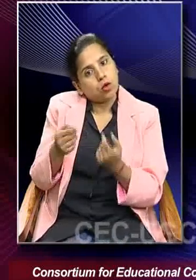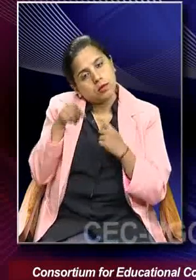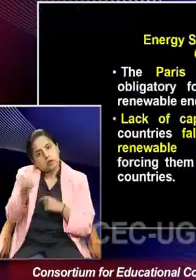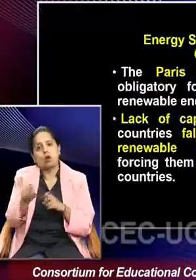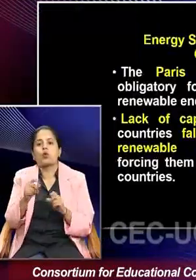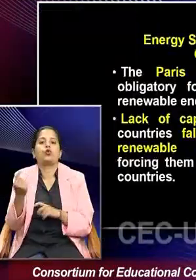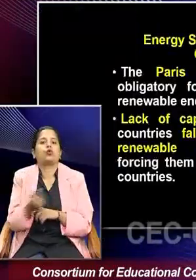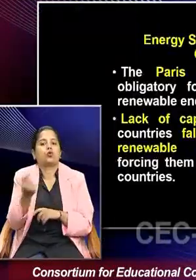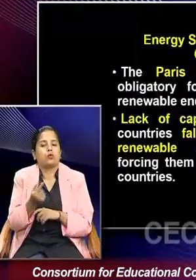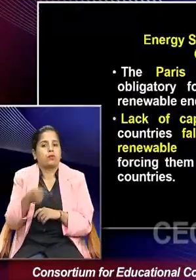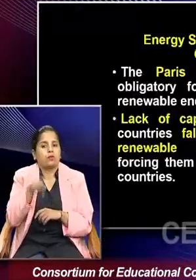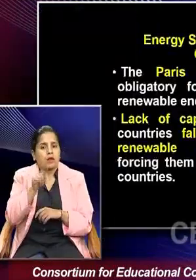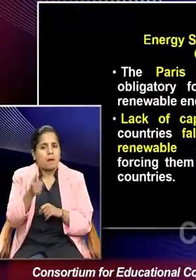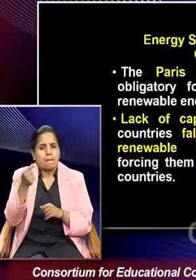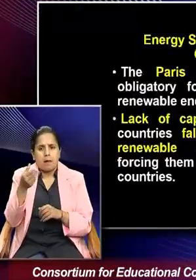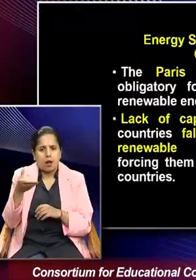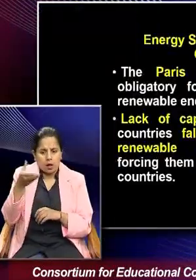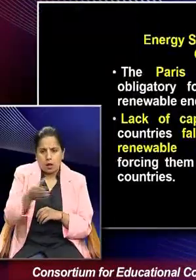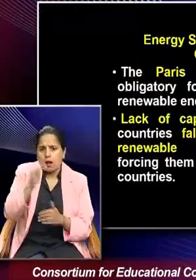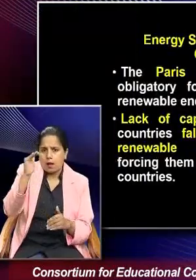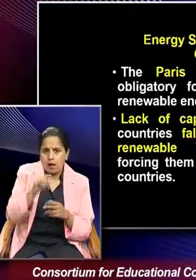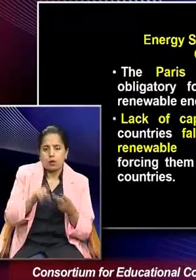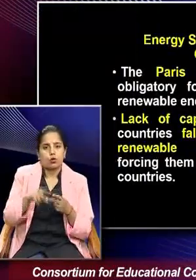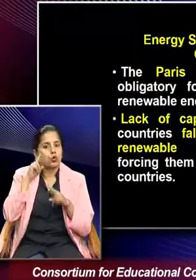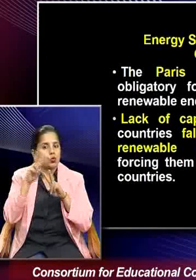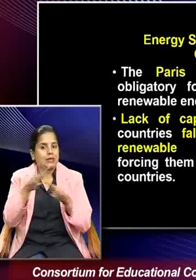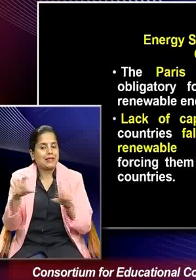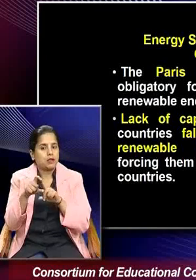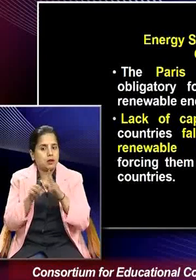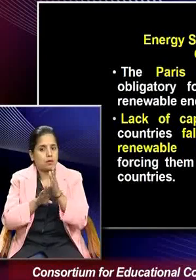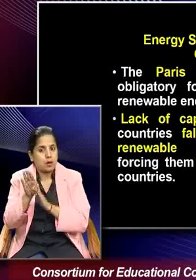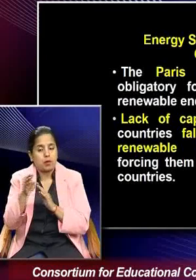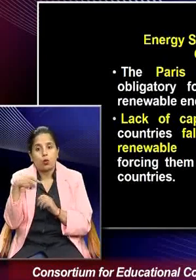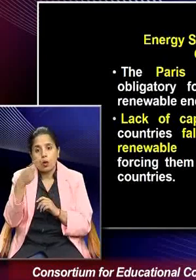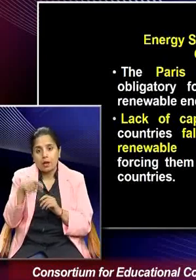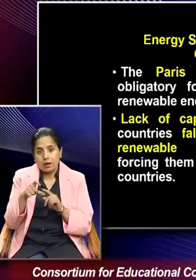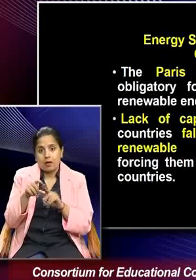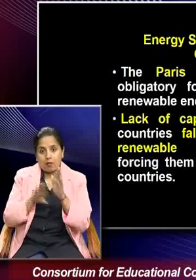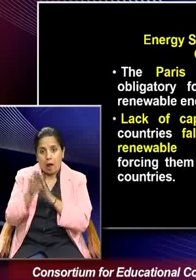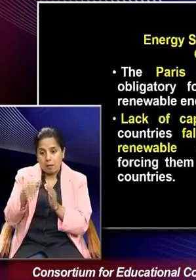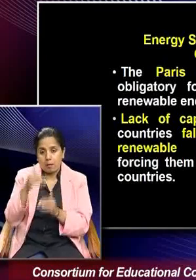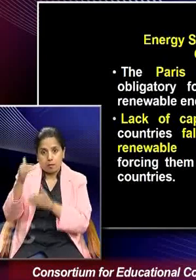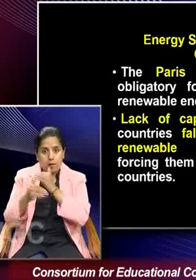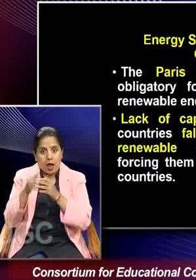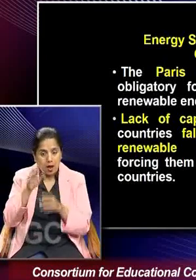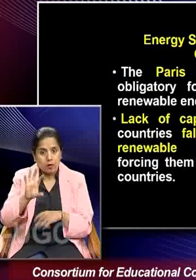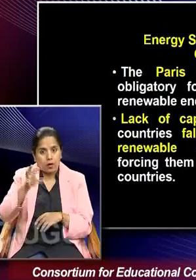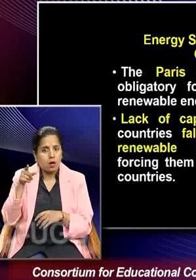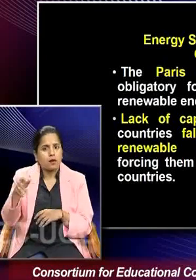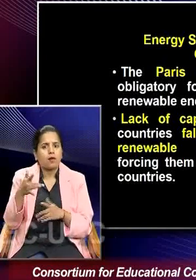of capital, research and development in the developing countries, they fall short